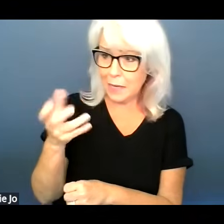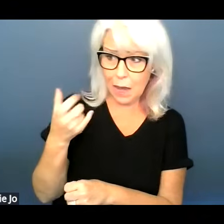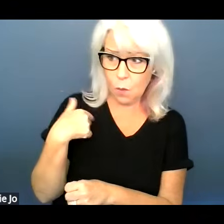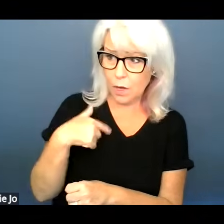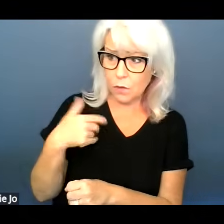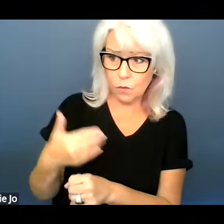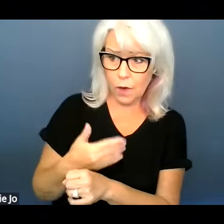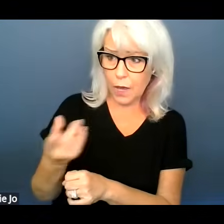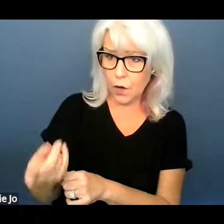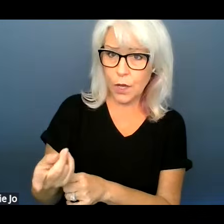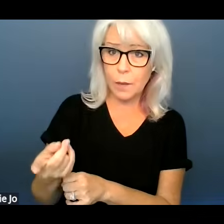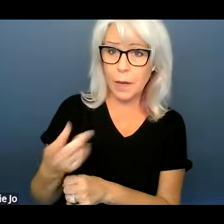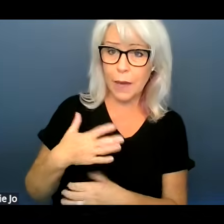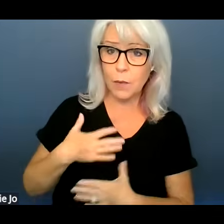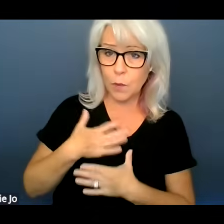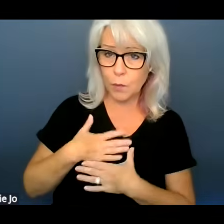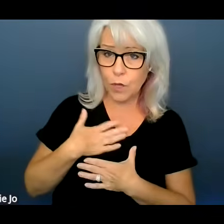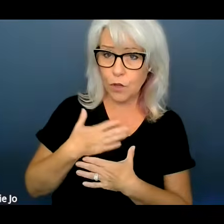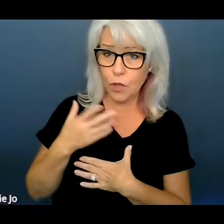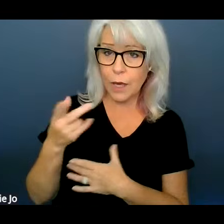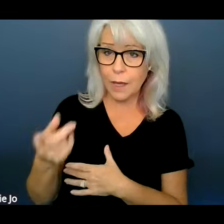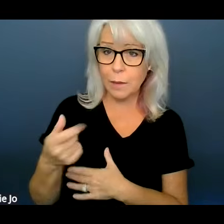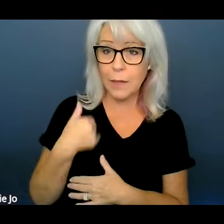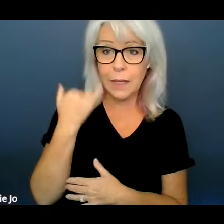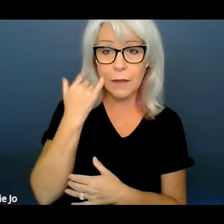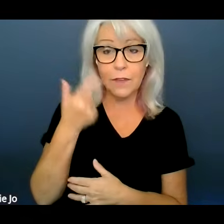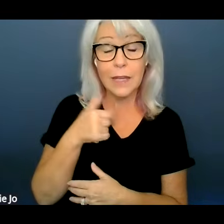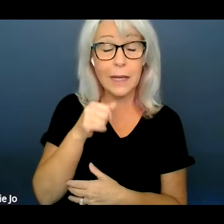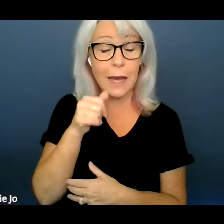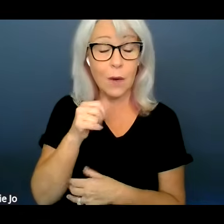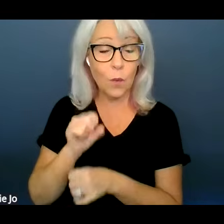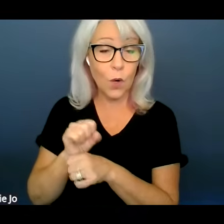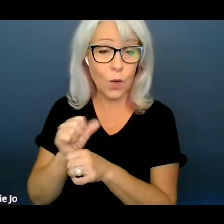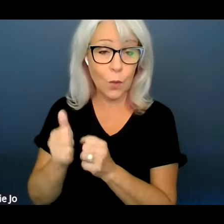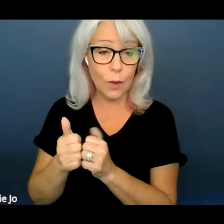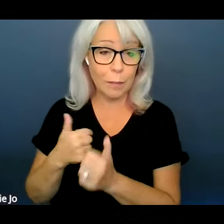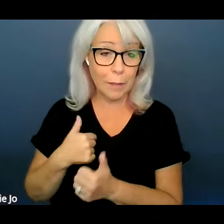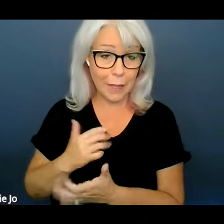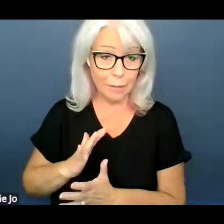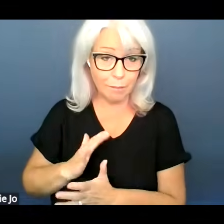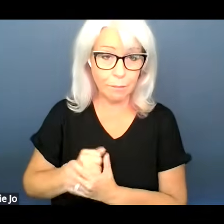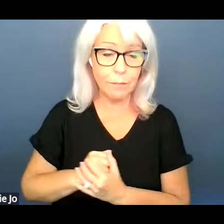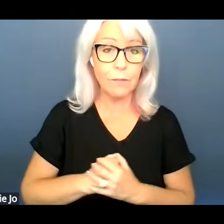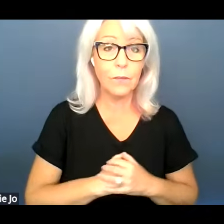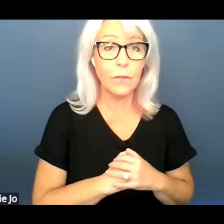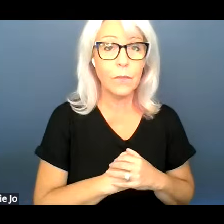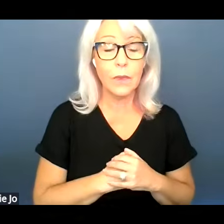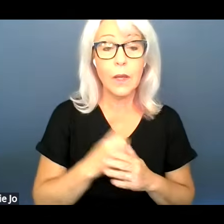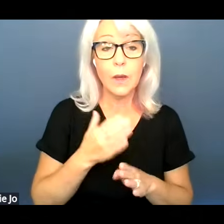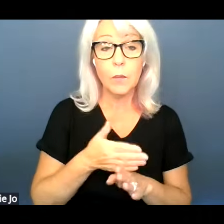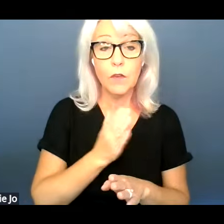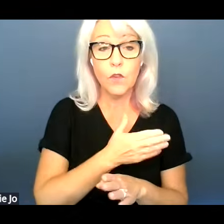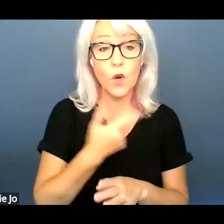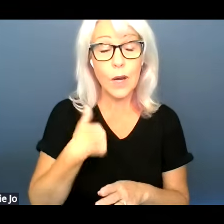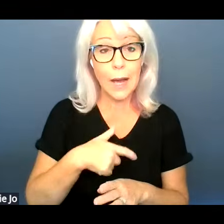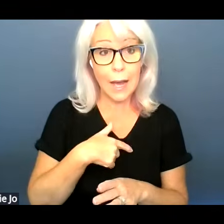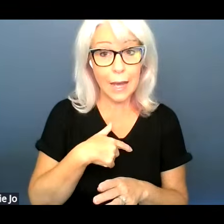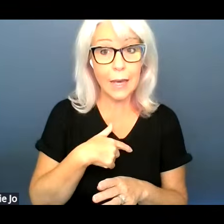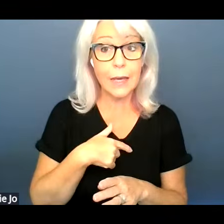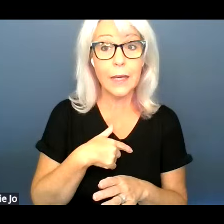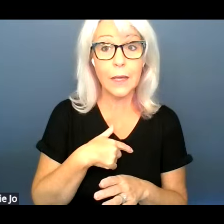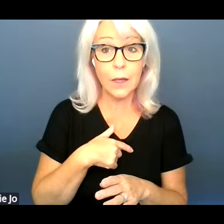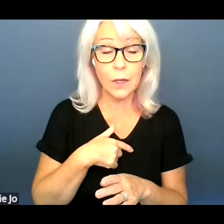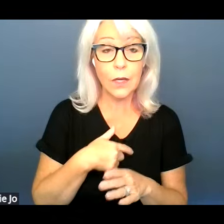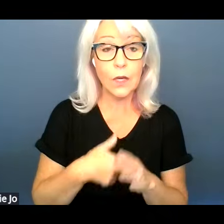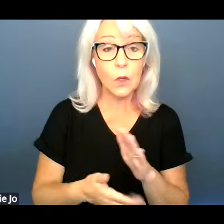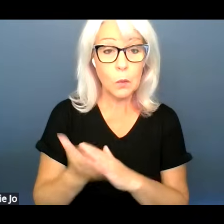just appreciate if he did not work on my campaign anymore. Before I ran, I gave the courtesy that I was running